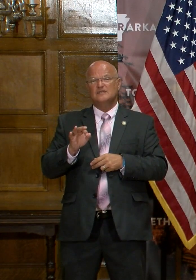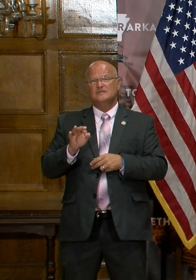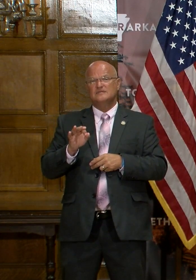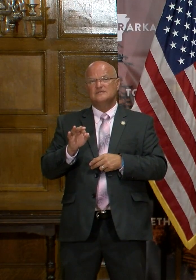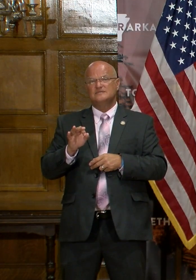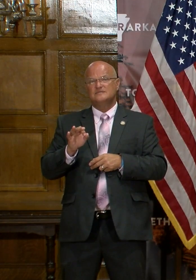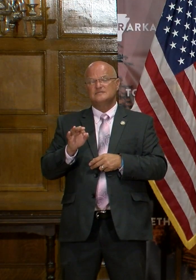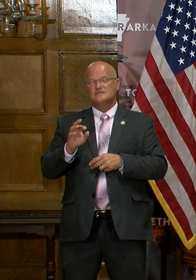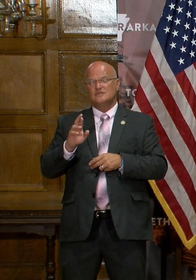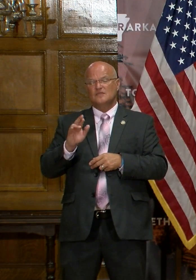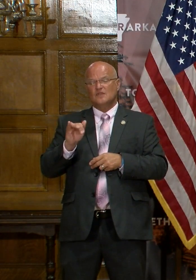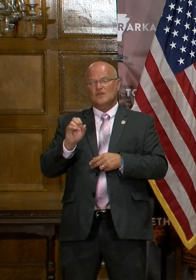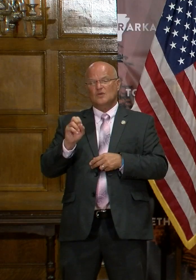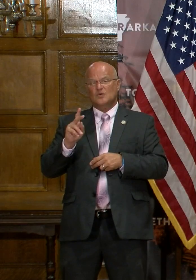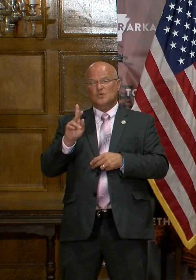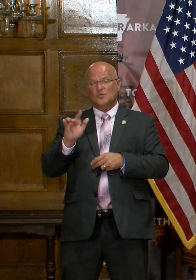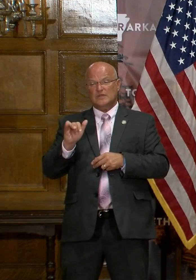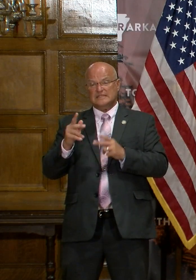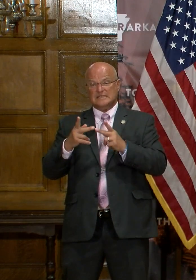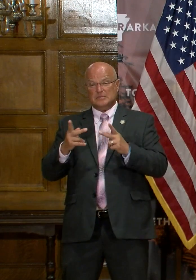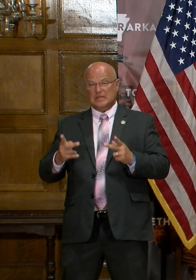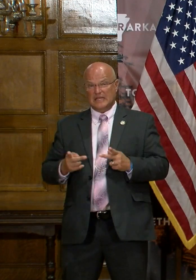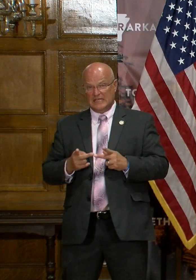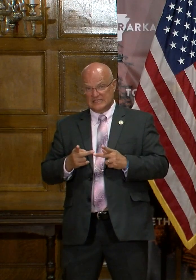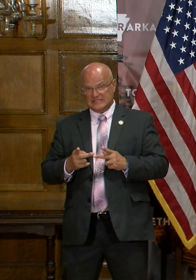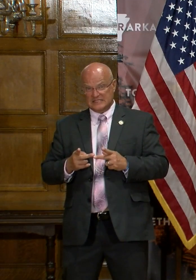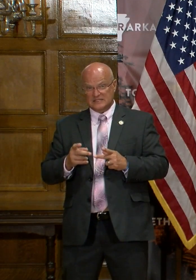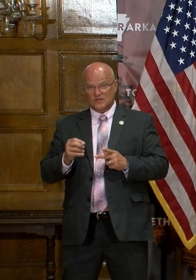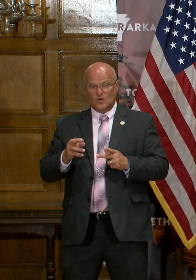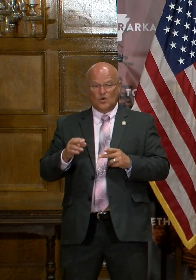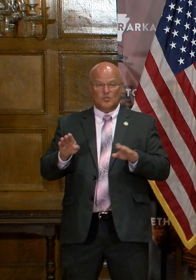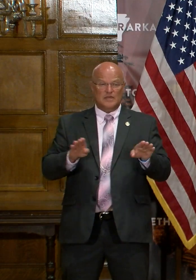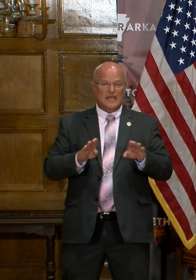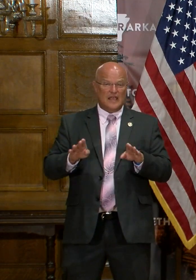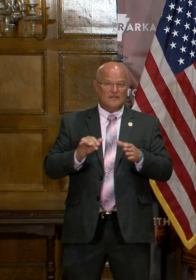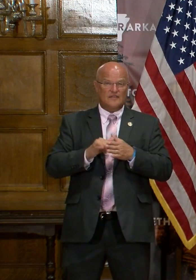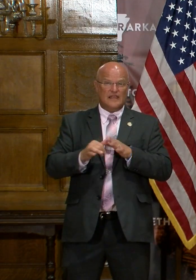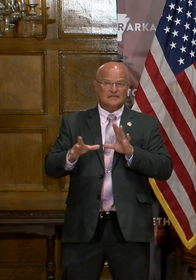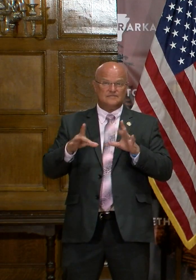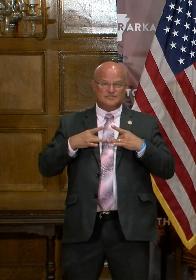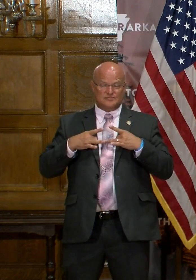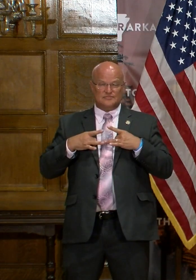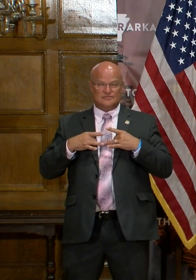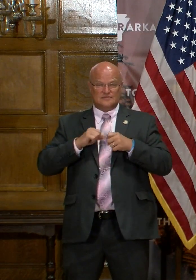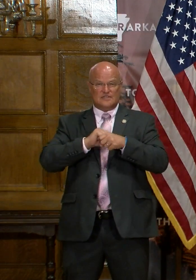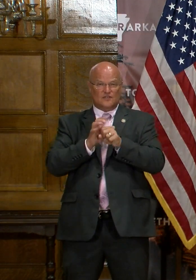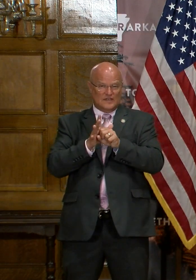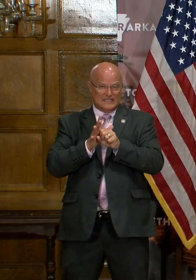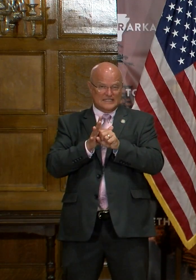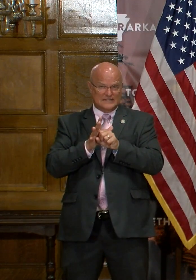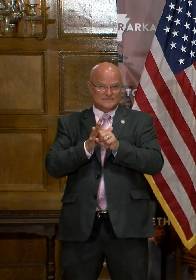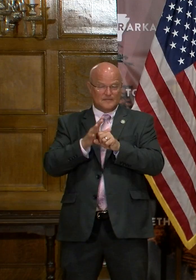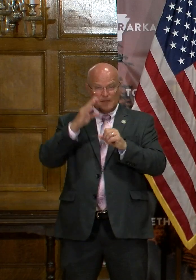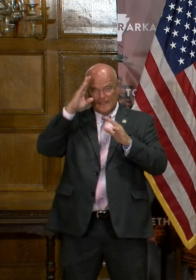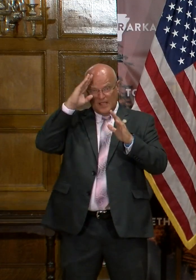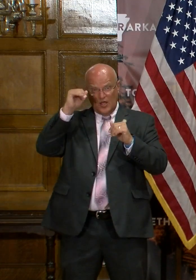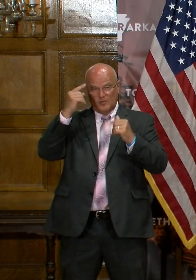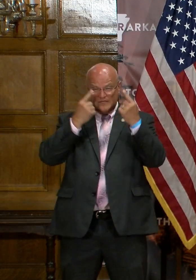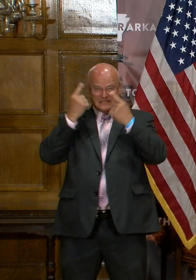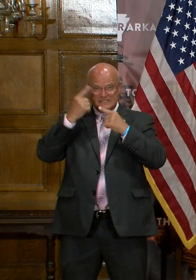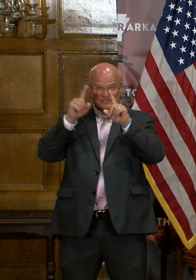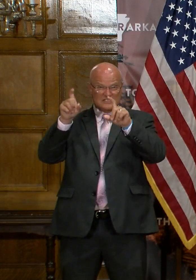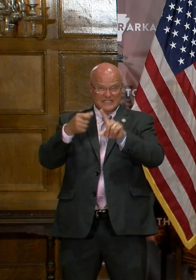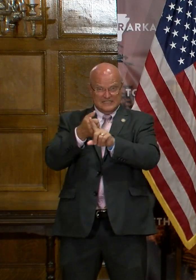risky behavior, or they've been in venues that could contract the virus. I hope they'll consider